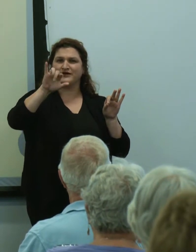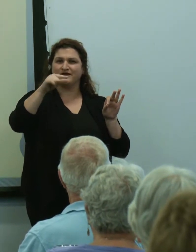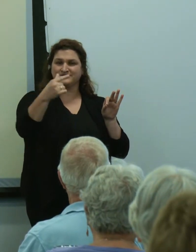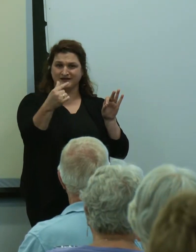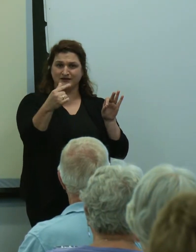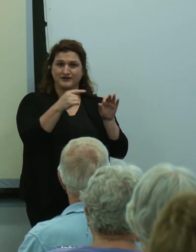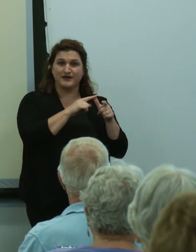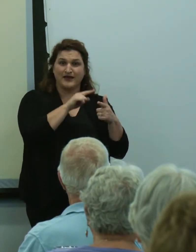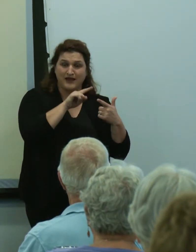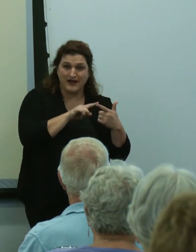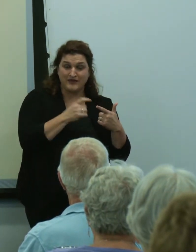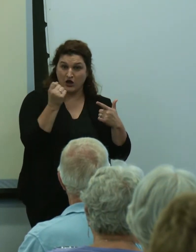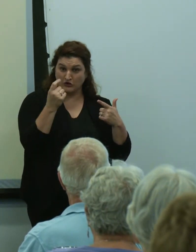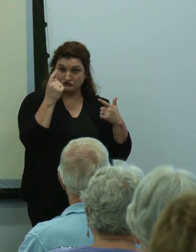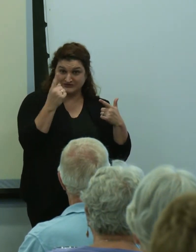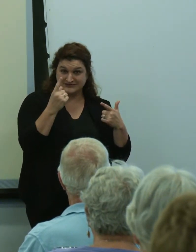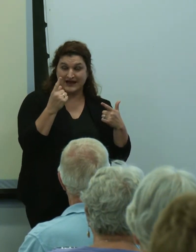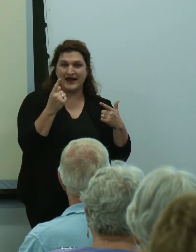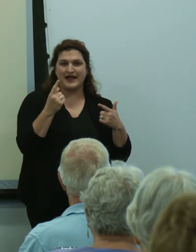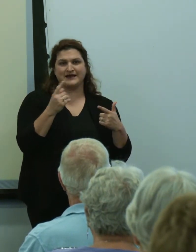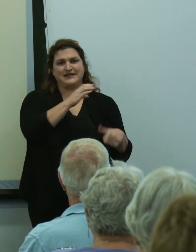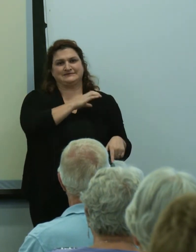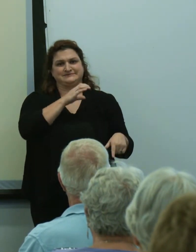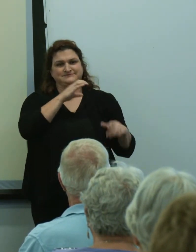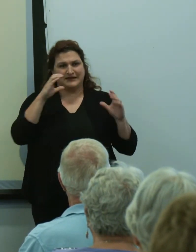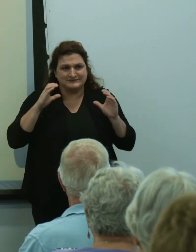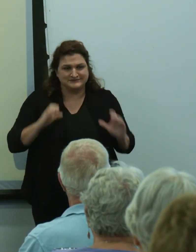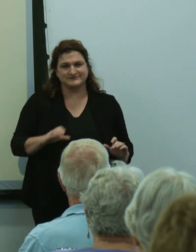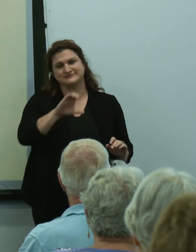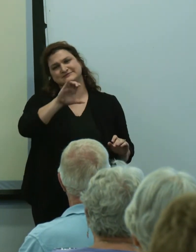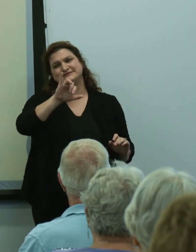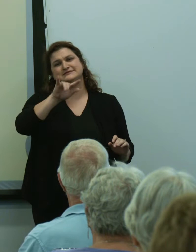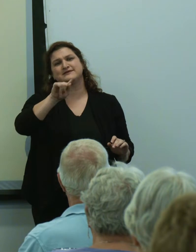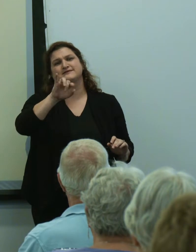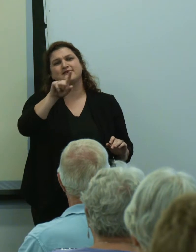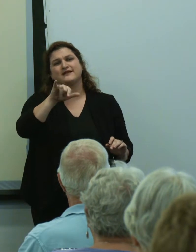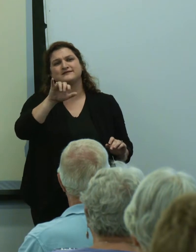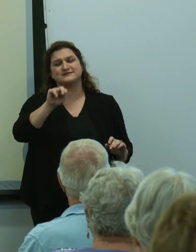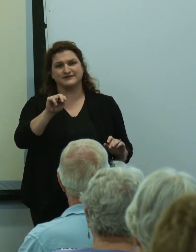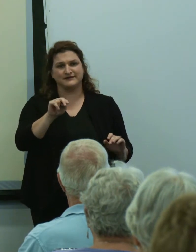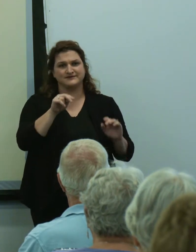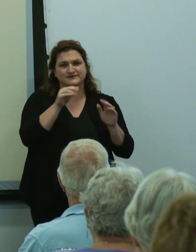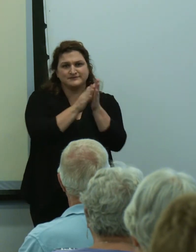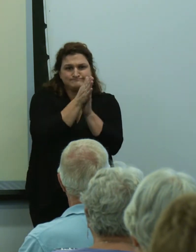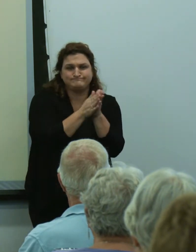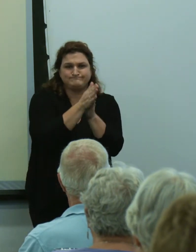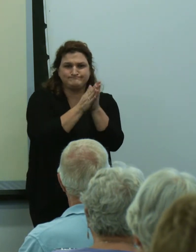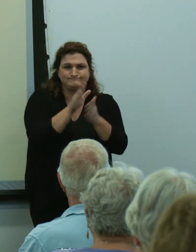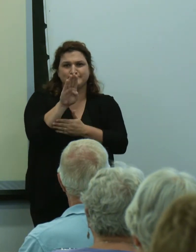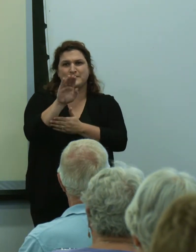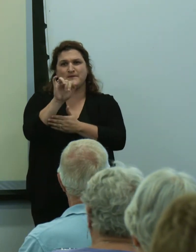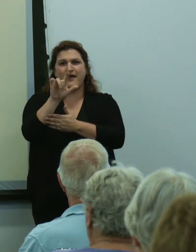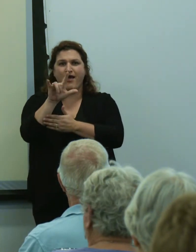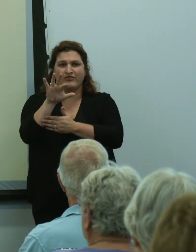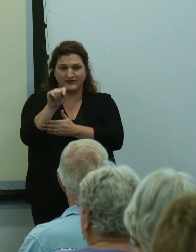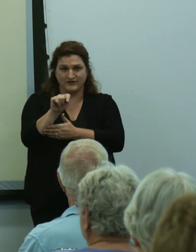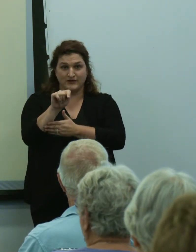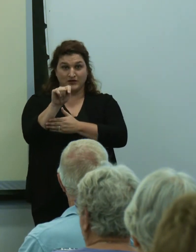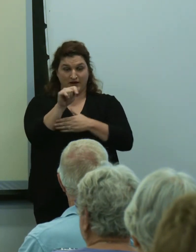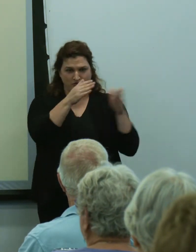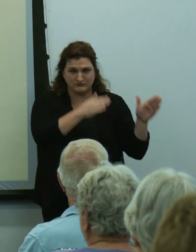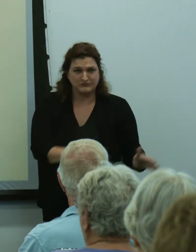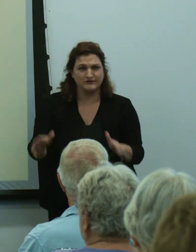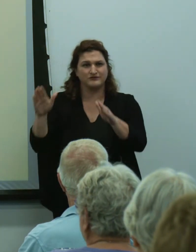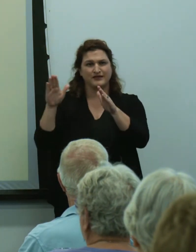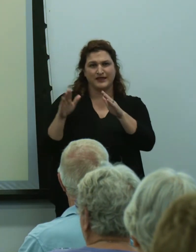initiatives of 2015 and 2018 to reform the redistricting process in Ohio. We are very